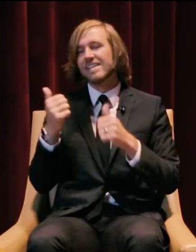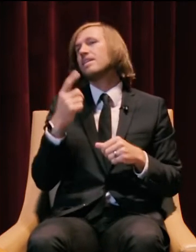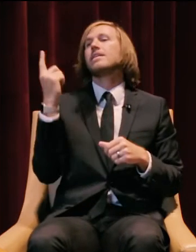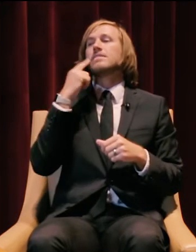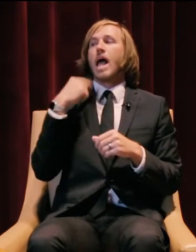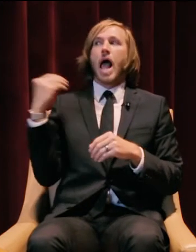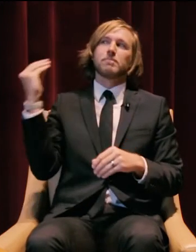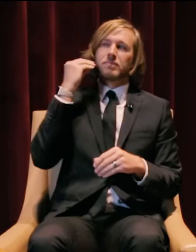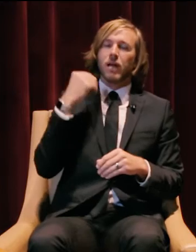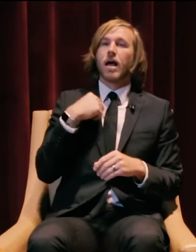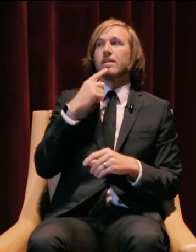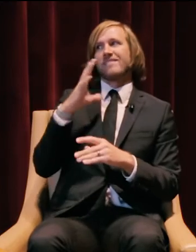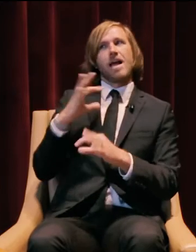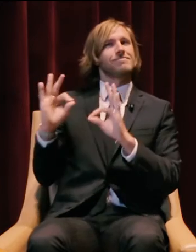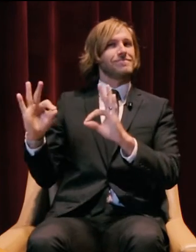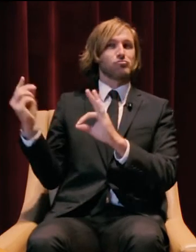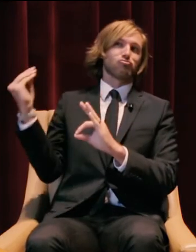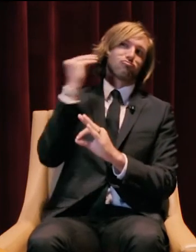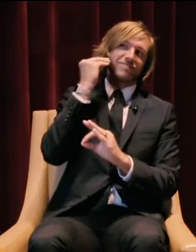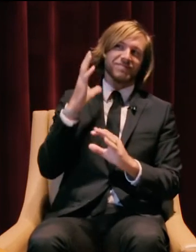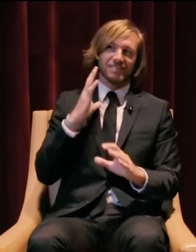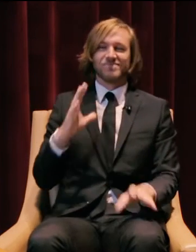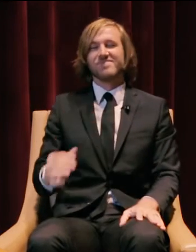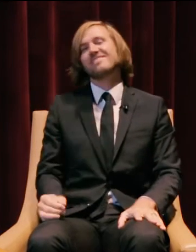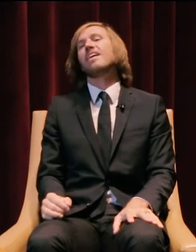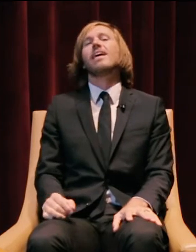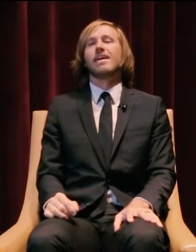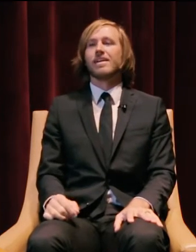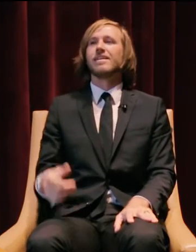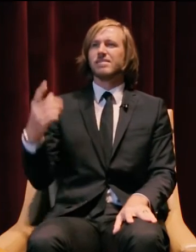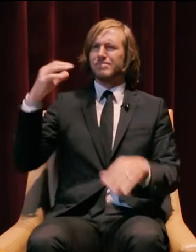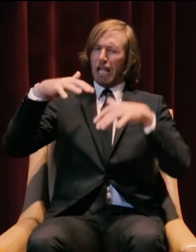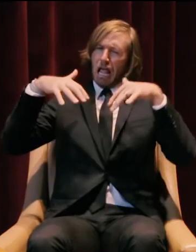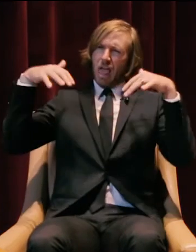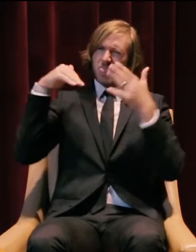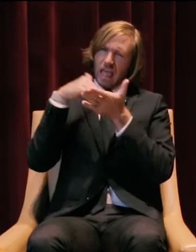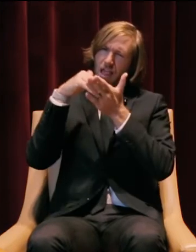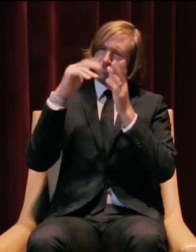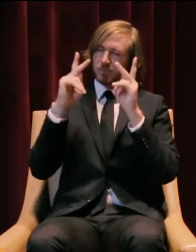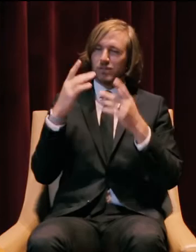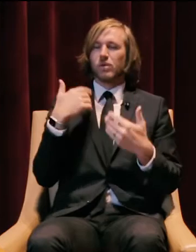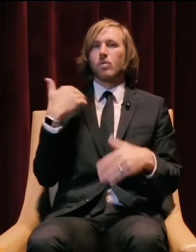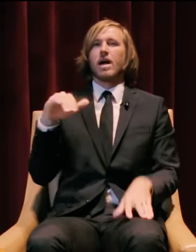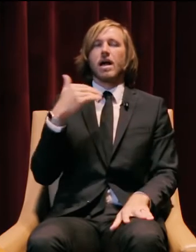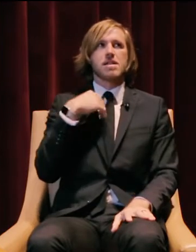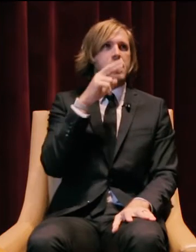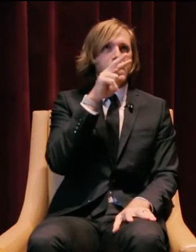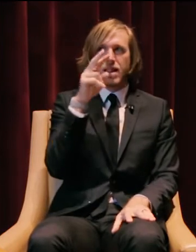And she goes, I'm going to kiss you. And I said, great. Well, we're amongst thousands of people, and I'm looking for